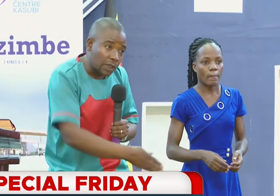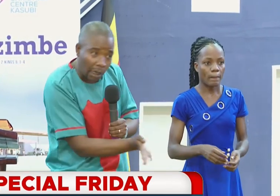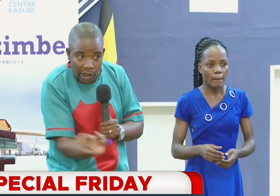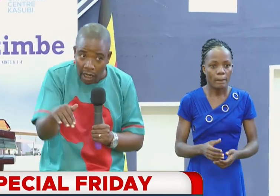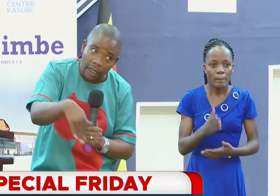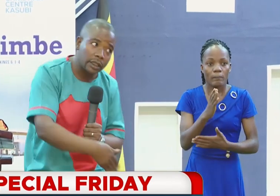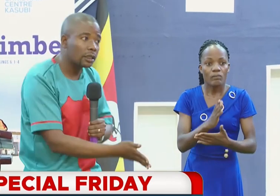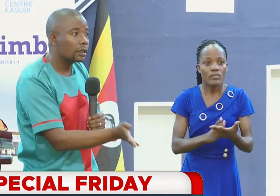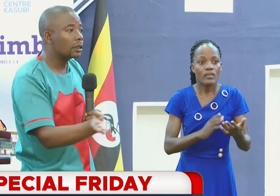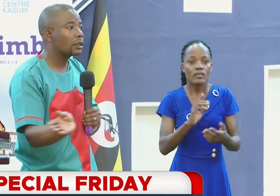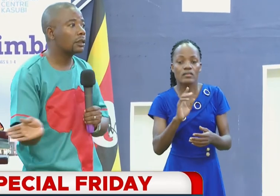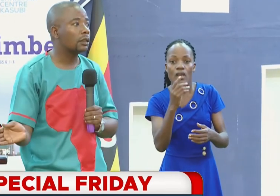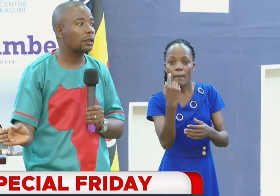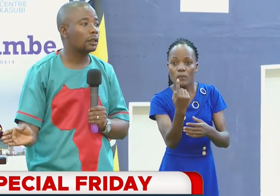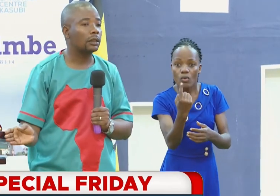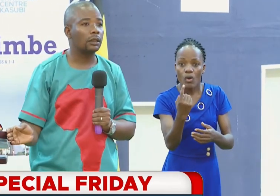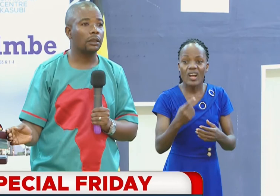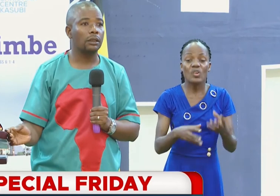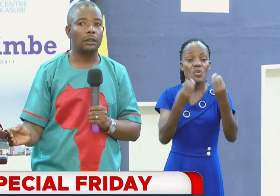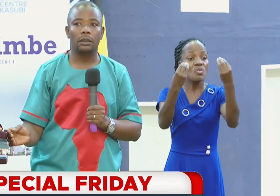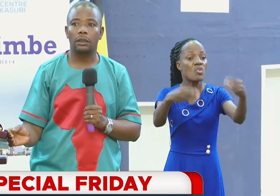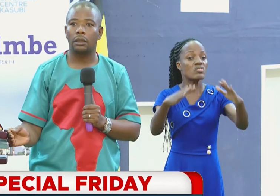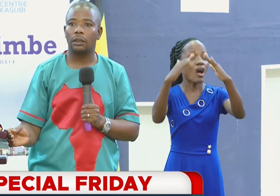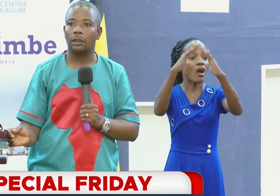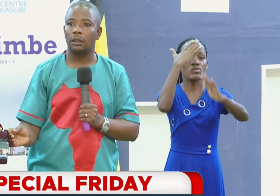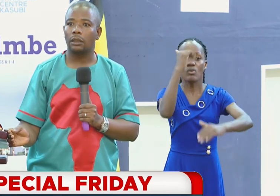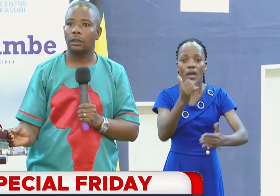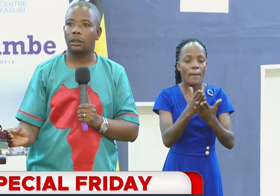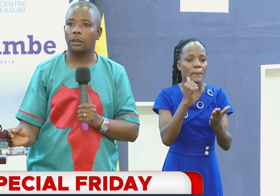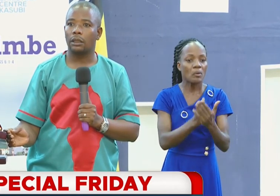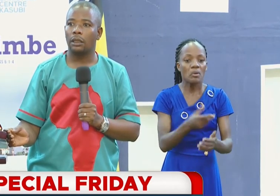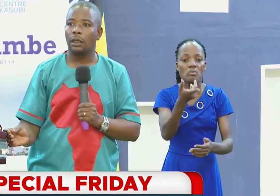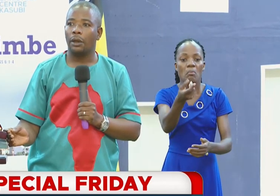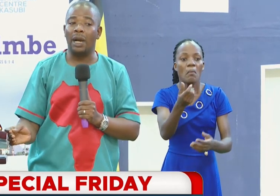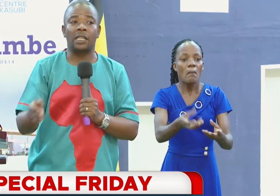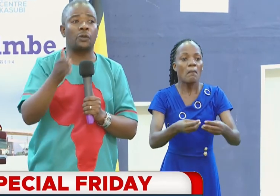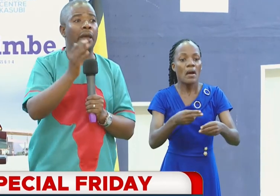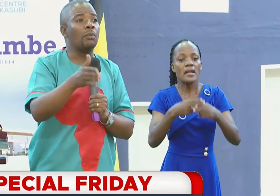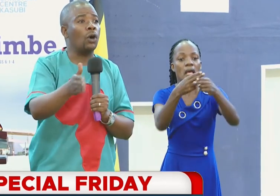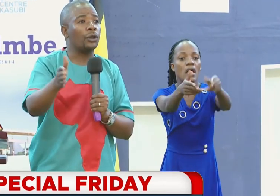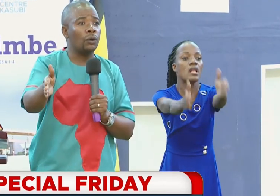There is a man with whom his house was taken because the moneylender was meandering.